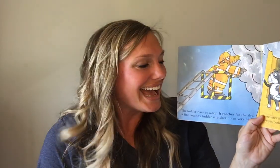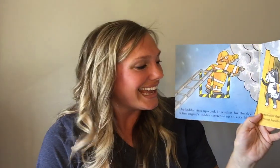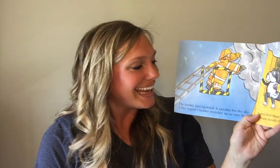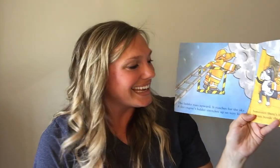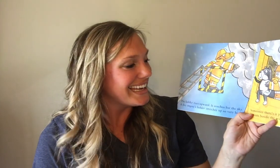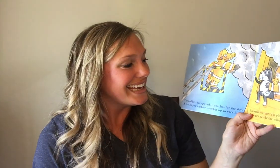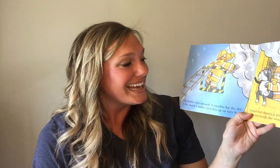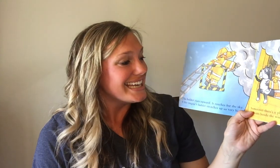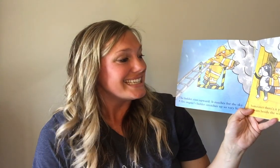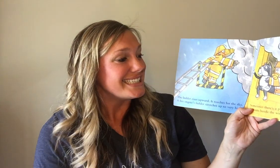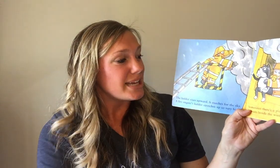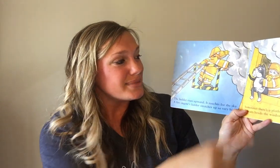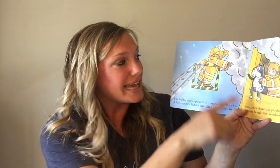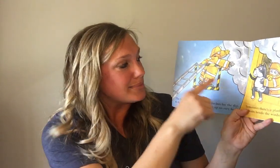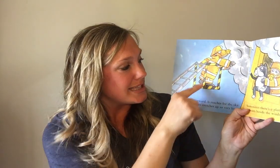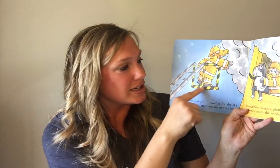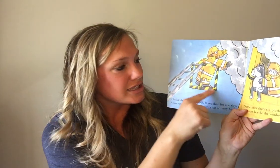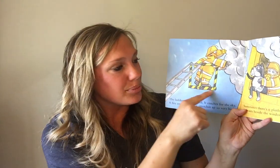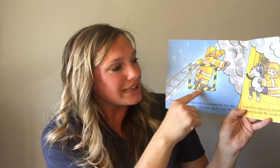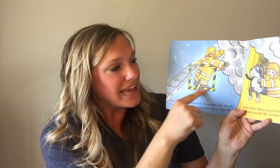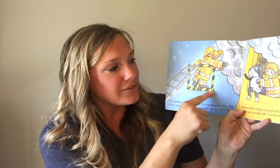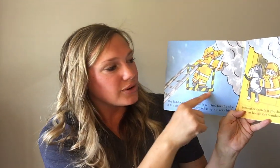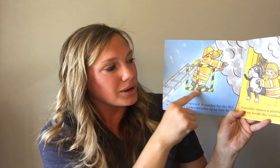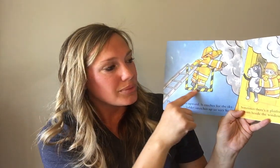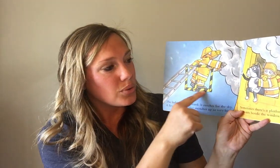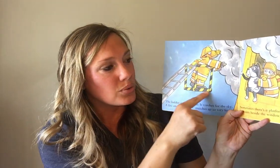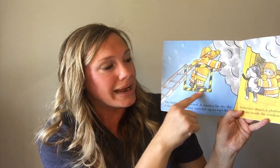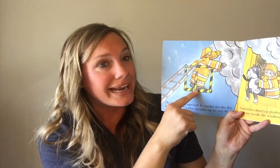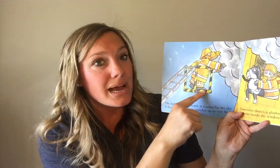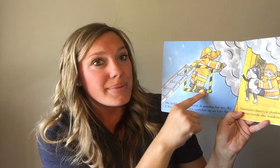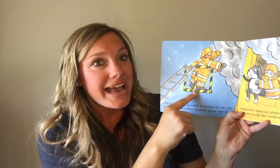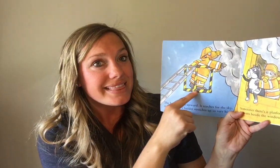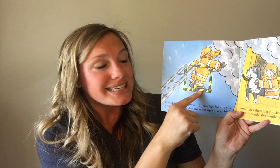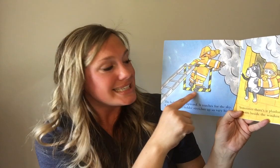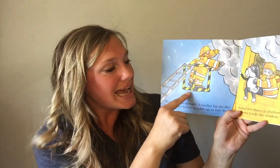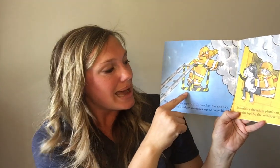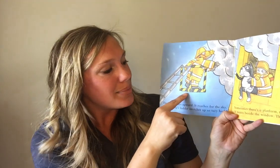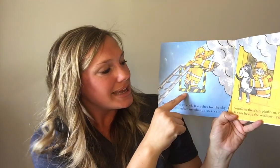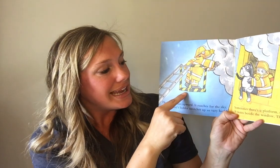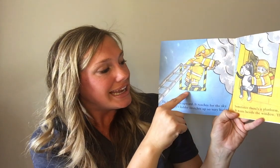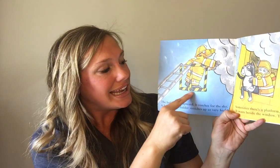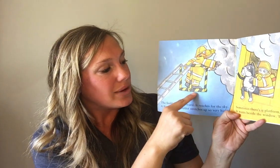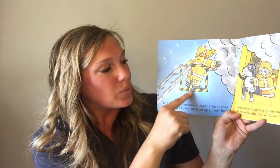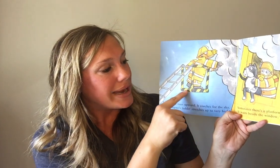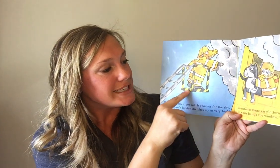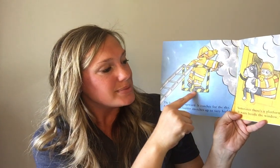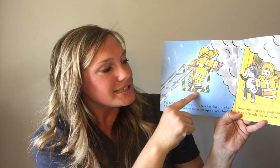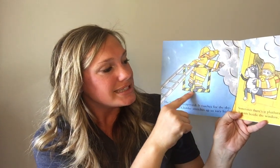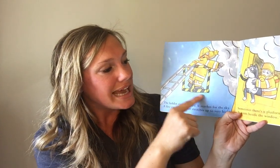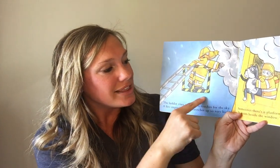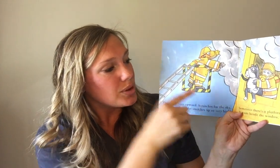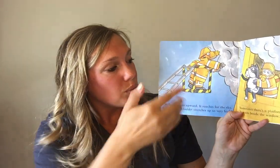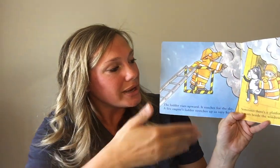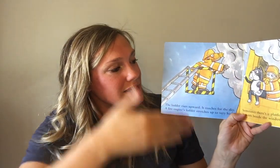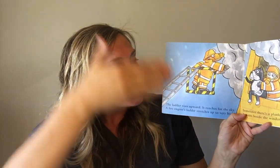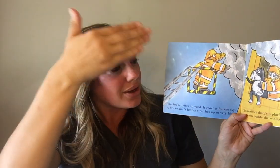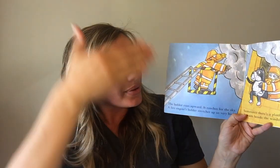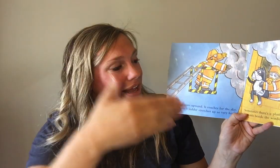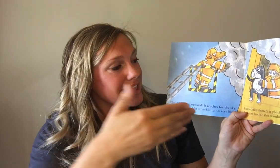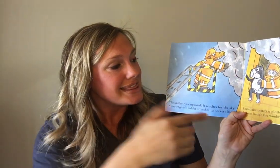high. Sometimes there's a platform right up at the top. It waits beside the window,